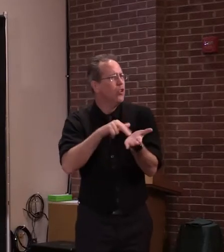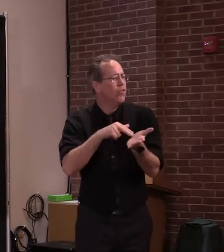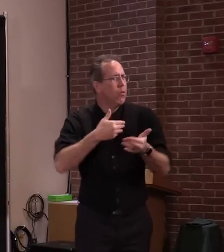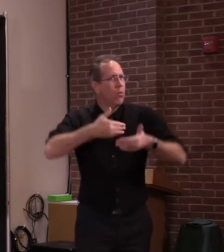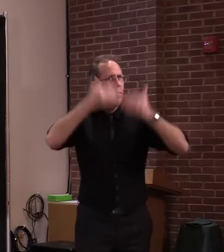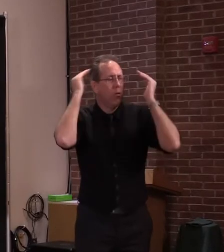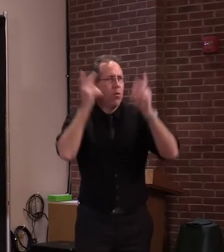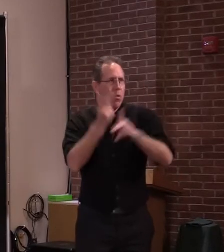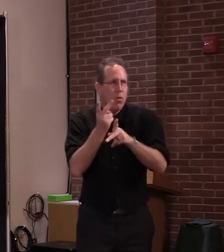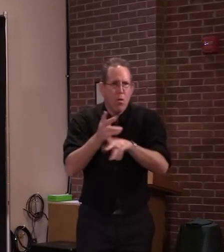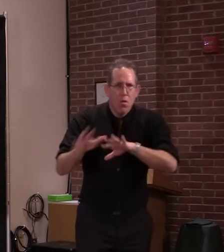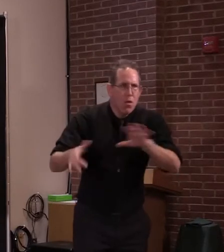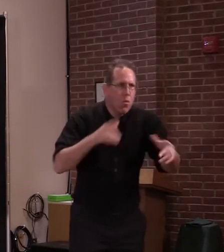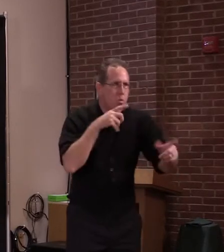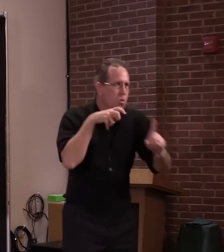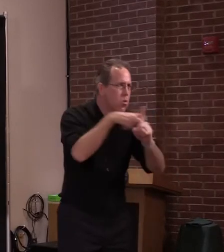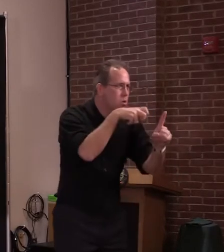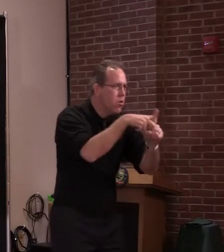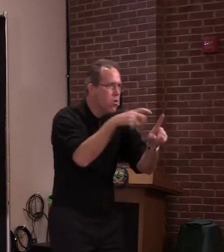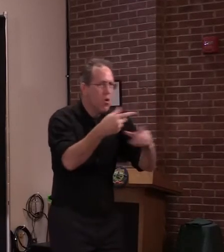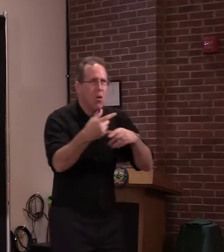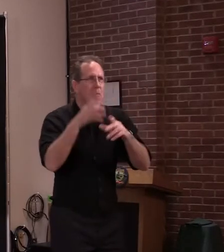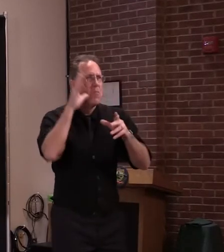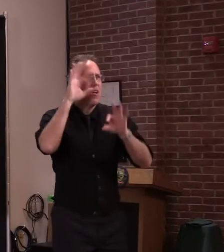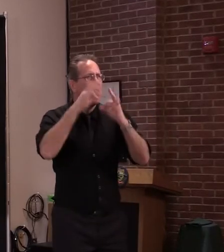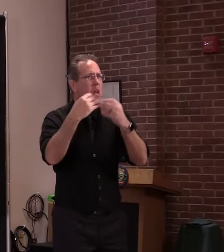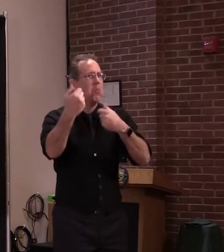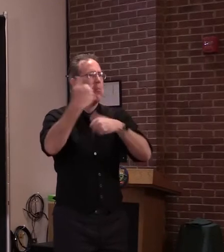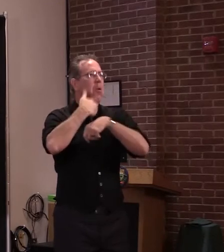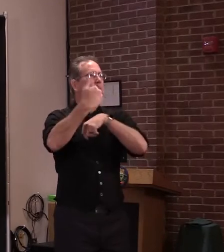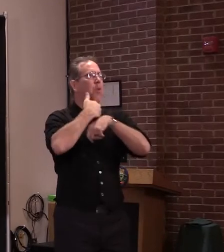families and educators. So that's what I would encourage.